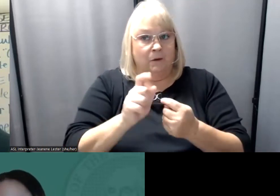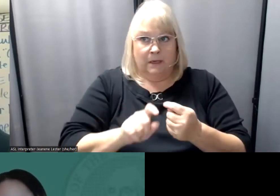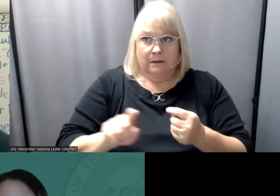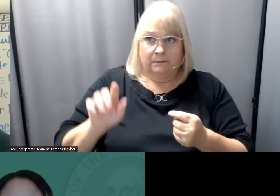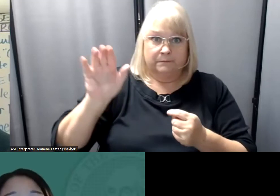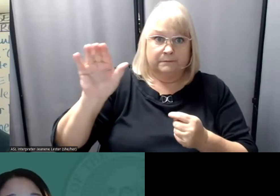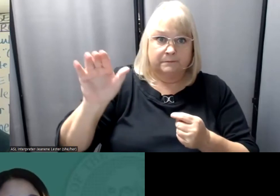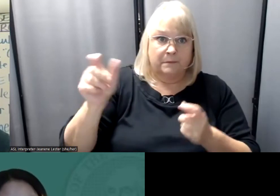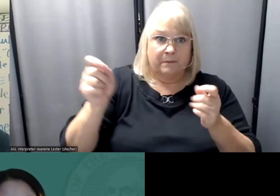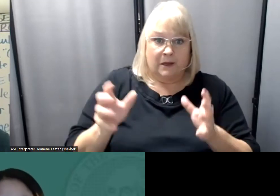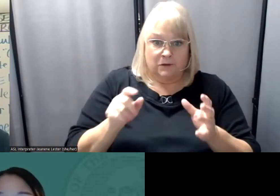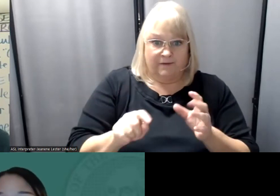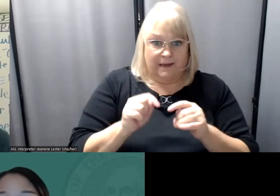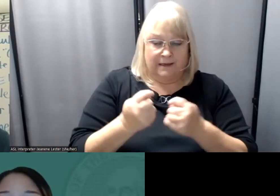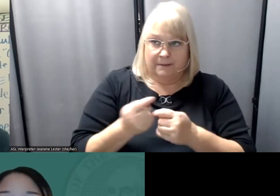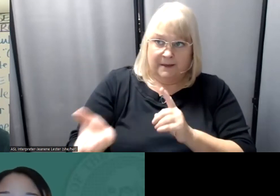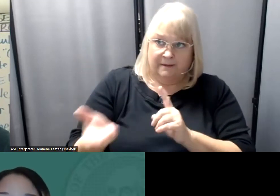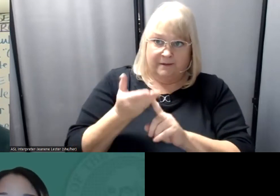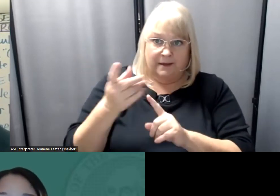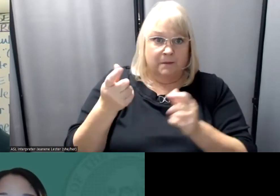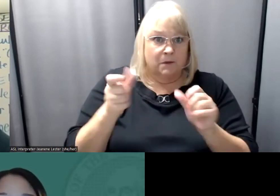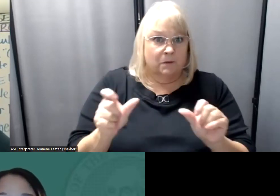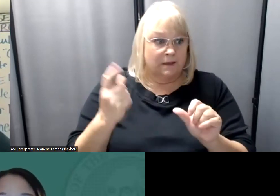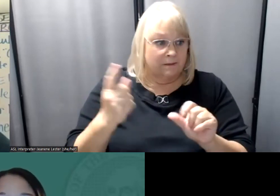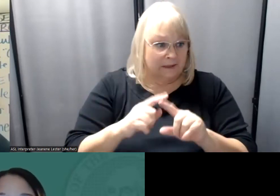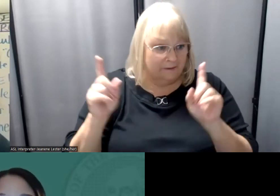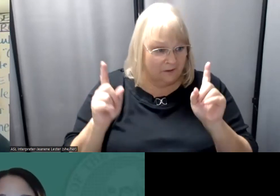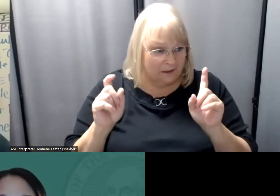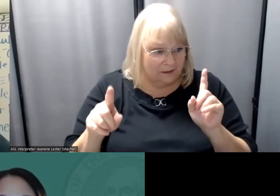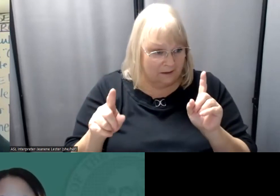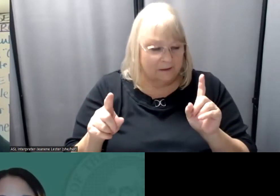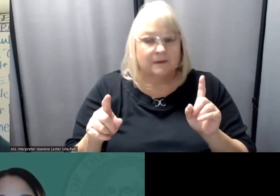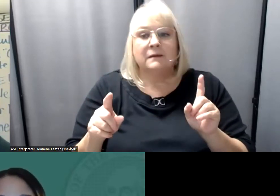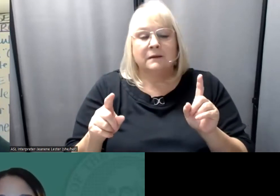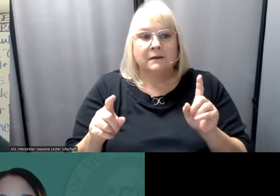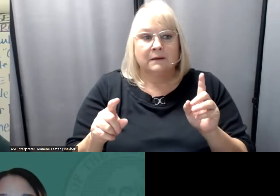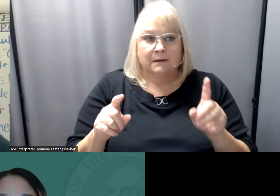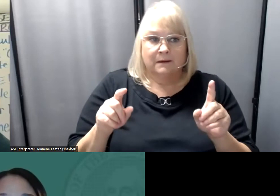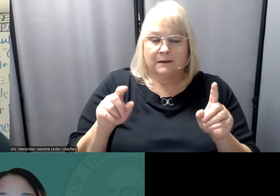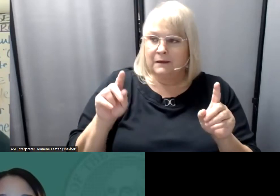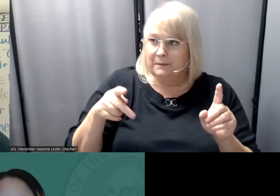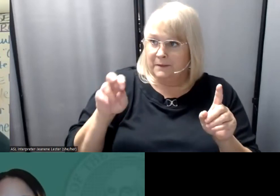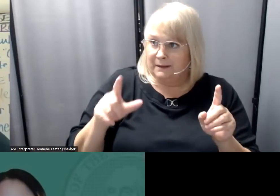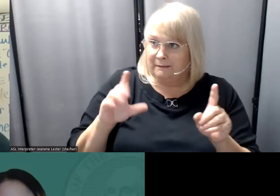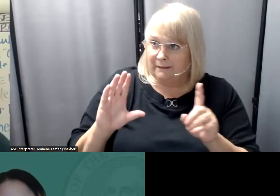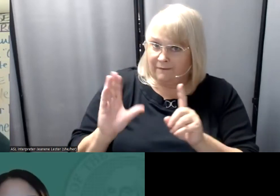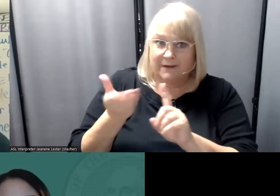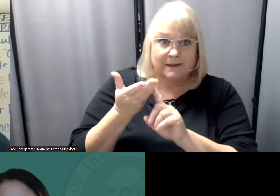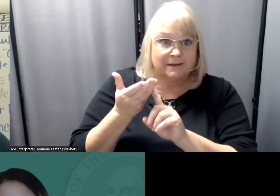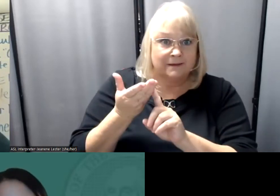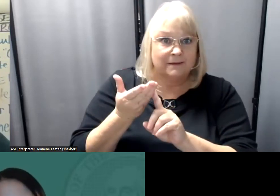and convince them to try something different? Hey, yeah, convince,